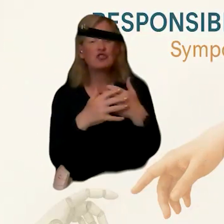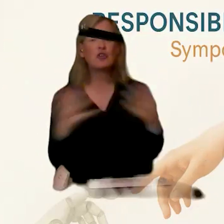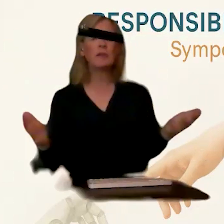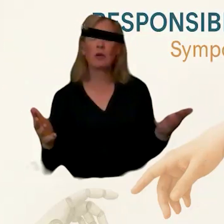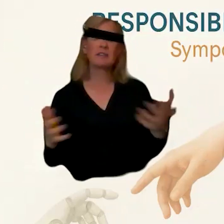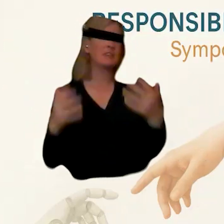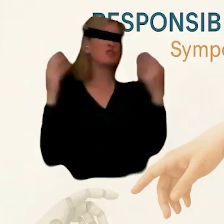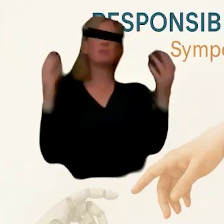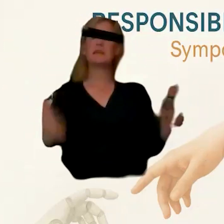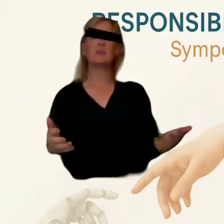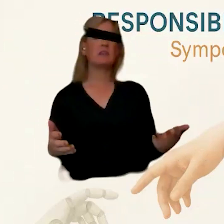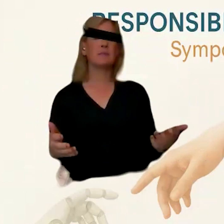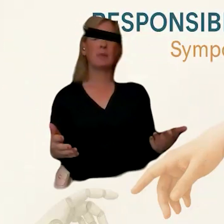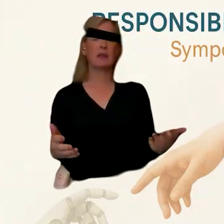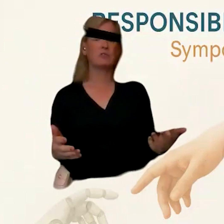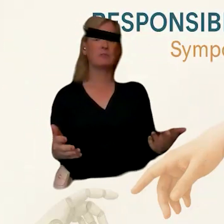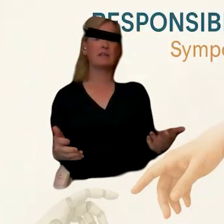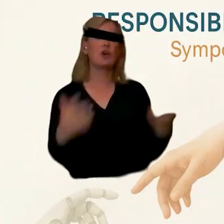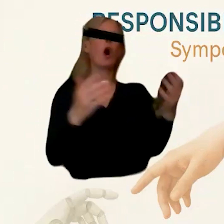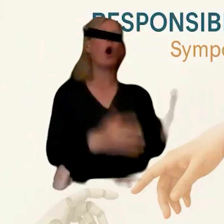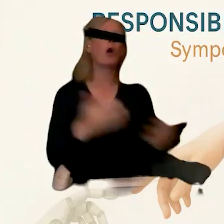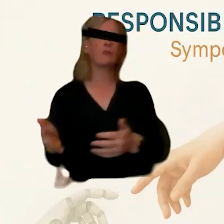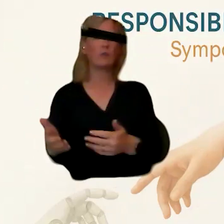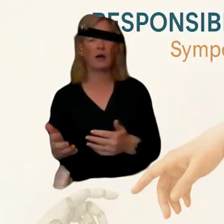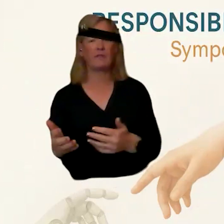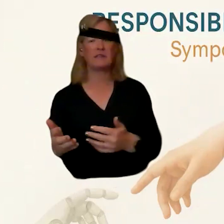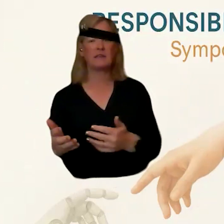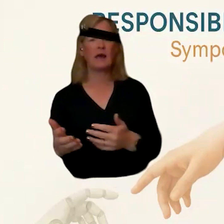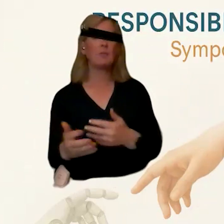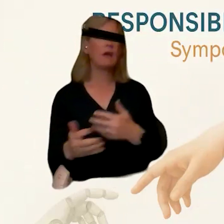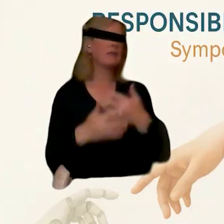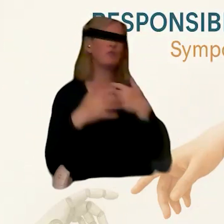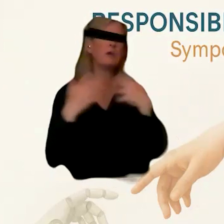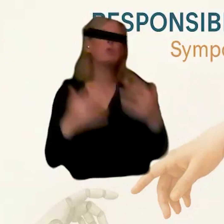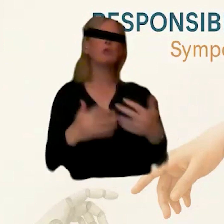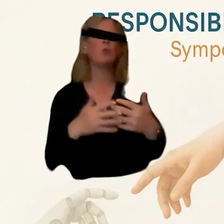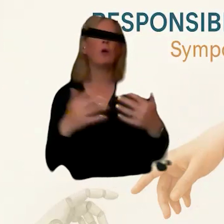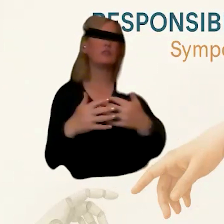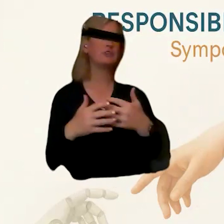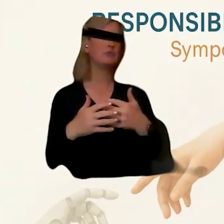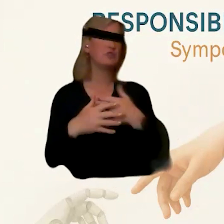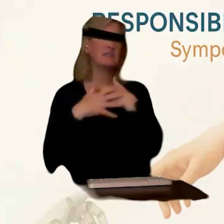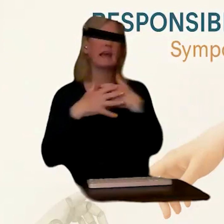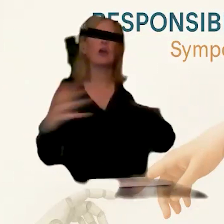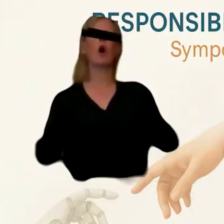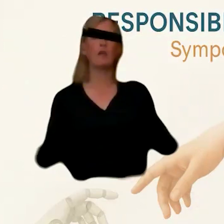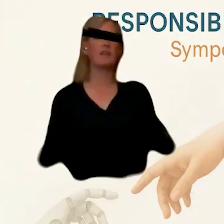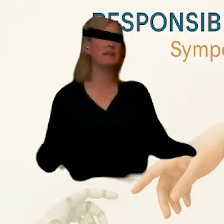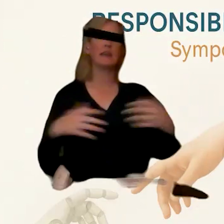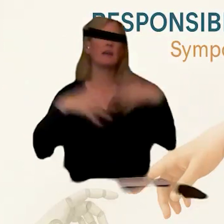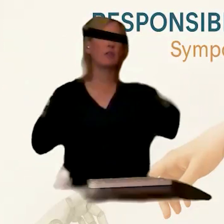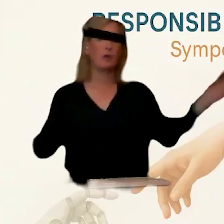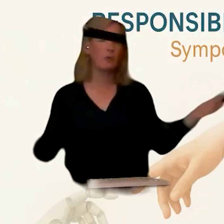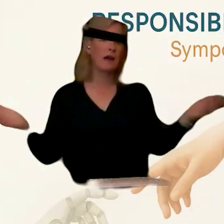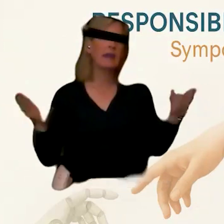because so many organizations, particularly in the biomedical space, are for-profits. And we wouldn't want to just take all